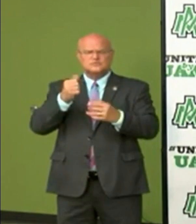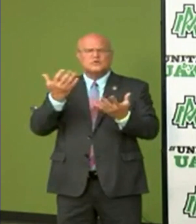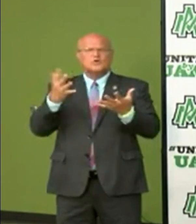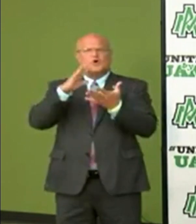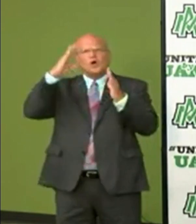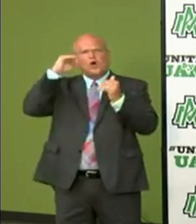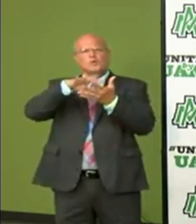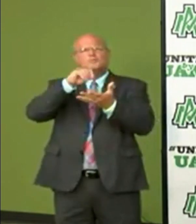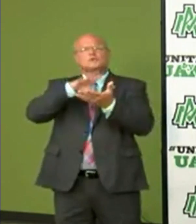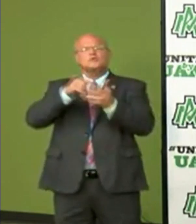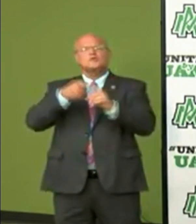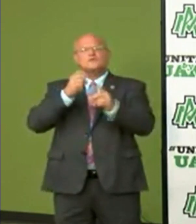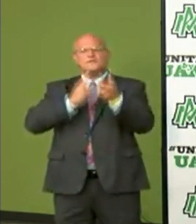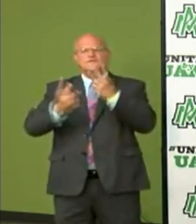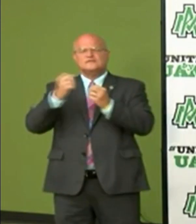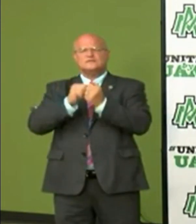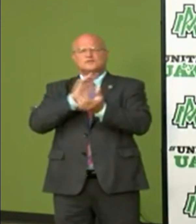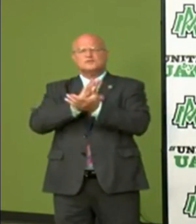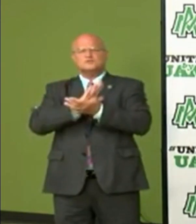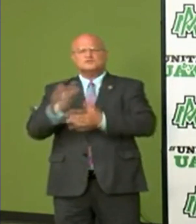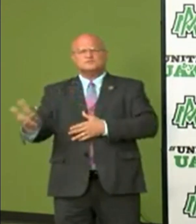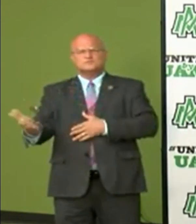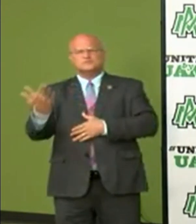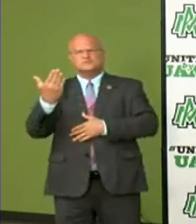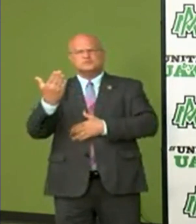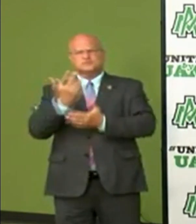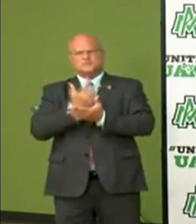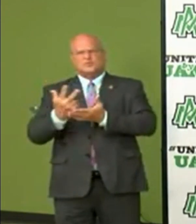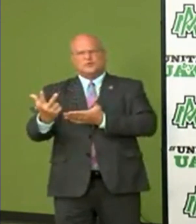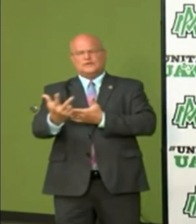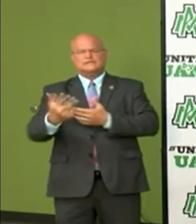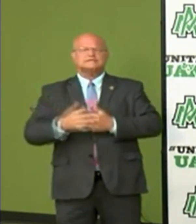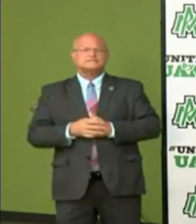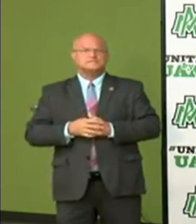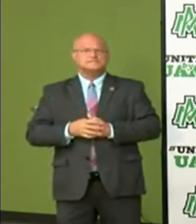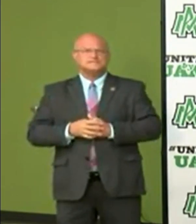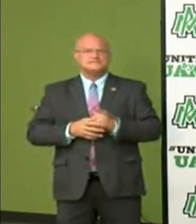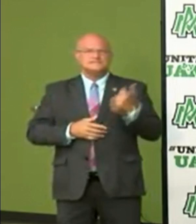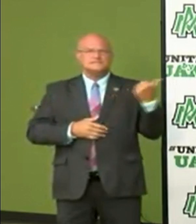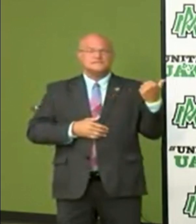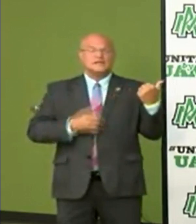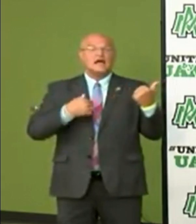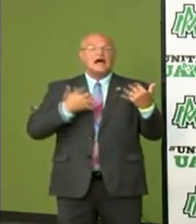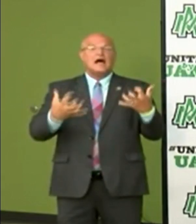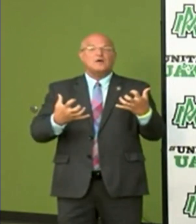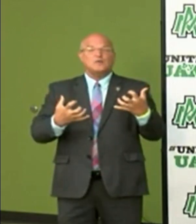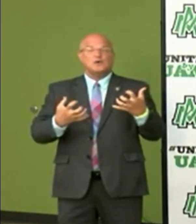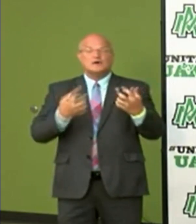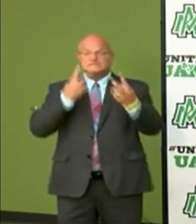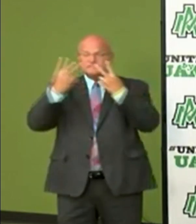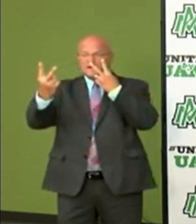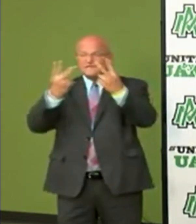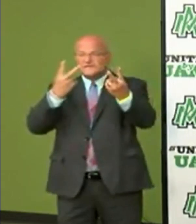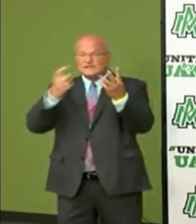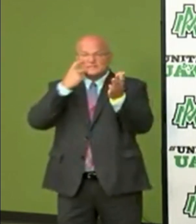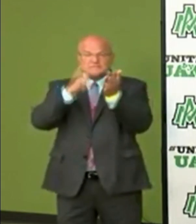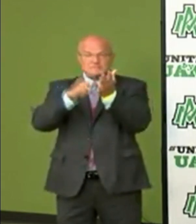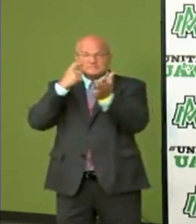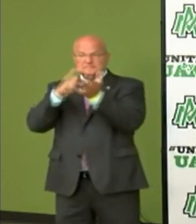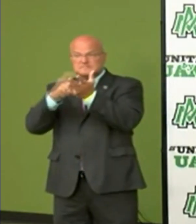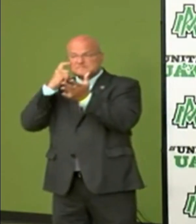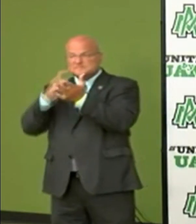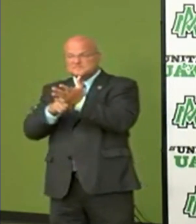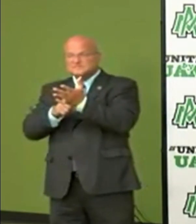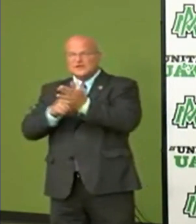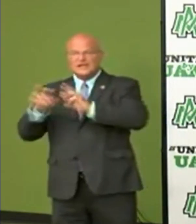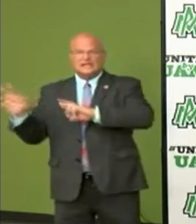learn from this visit with school coming up here in less than 3 weeks? Well, I want to take a visual inspection as to their